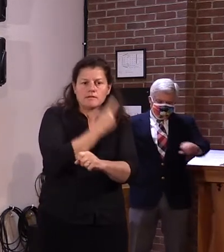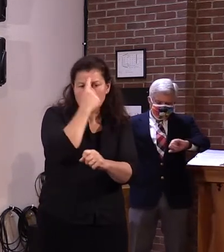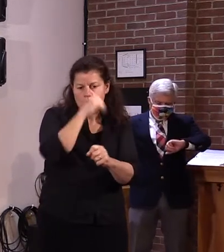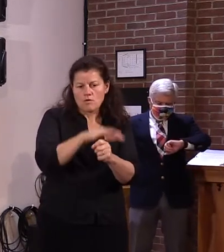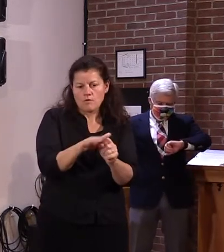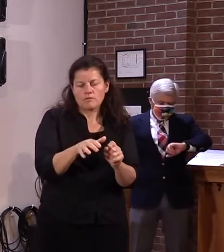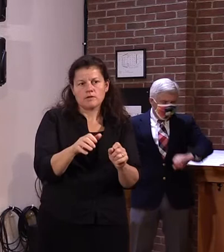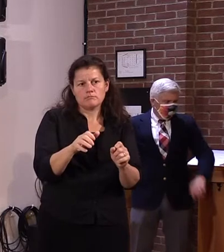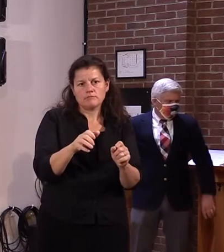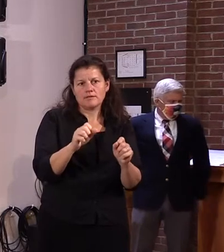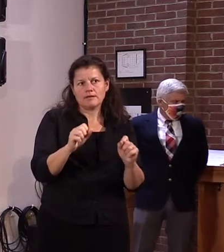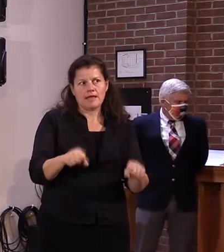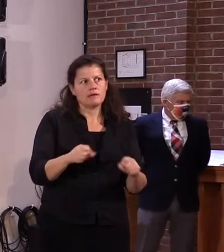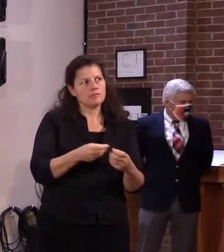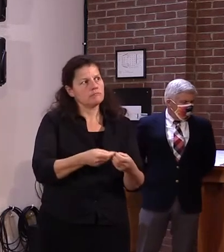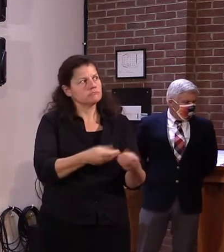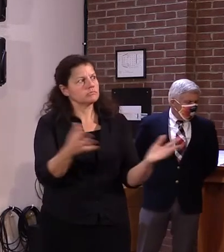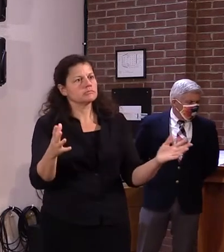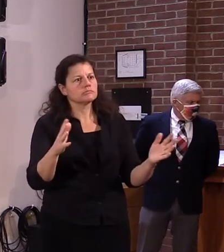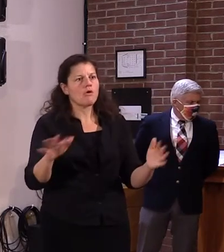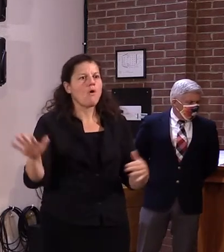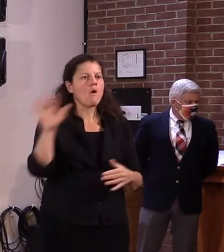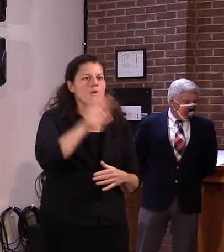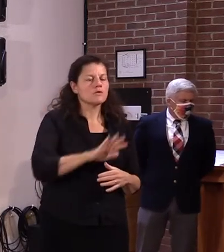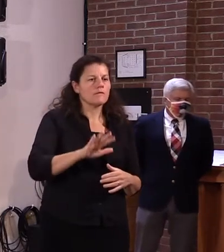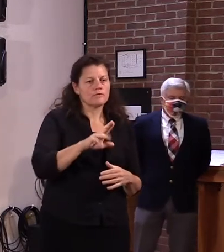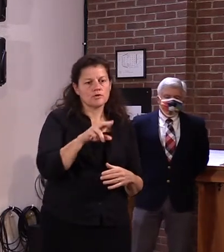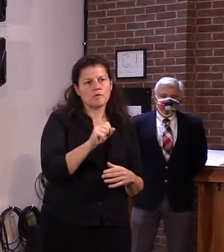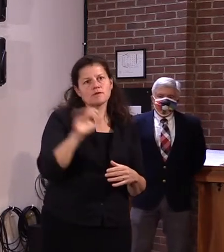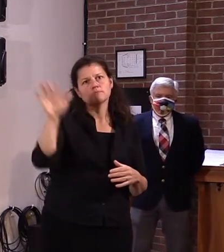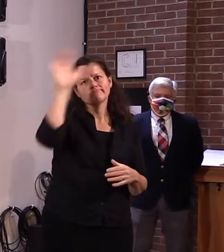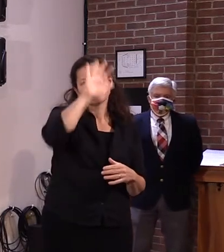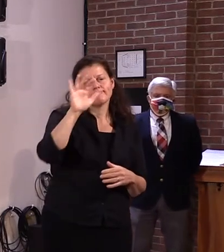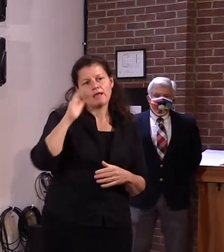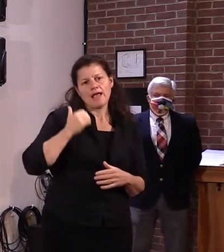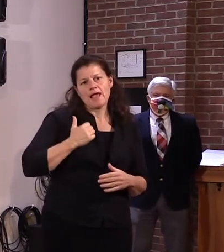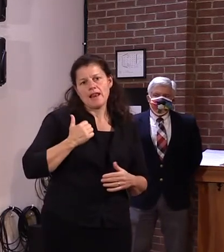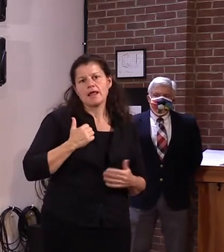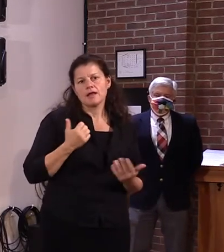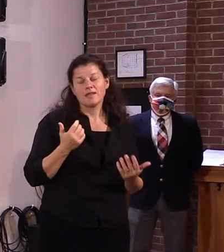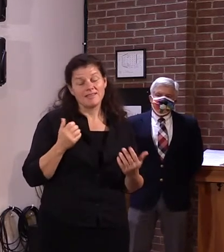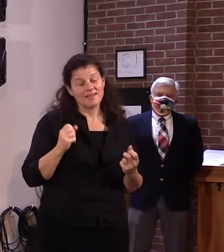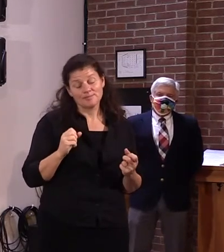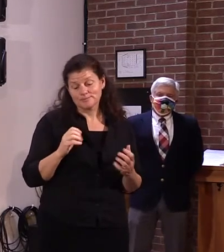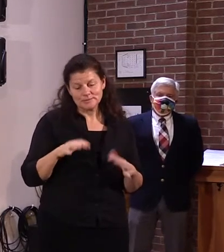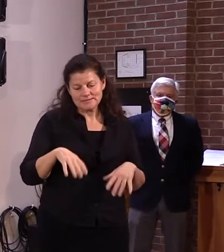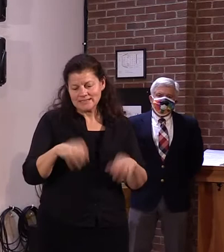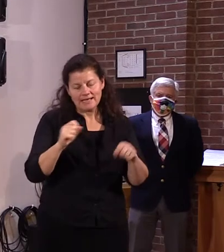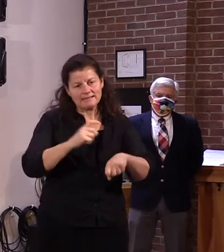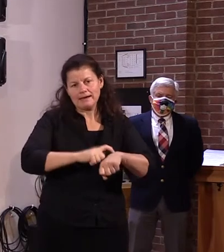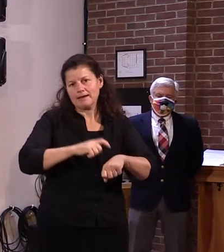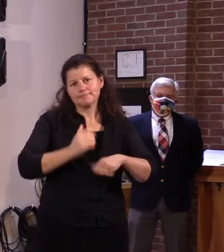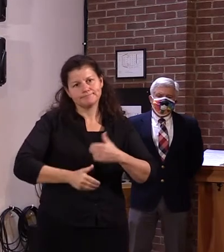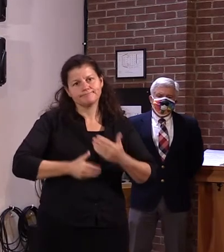distributed throughout the country as well as into Canada as well, and that will take some time.